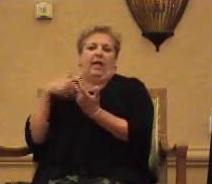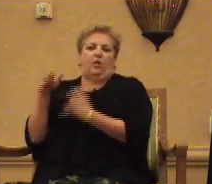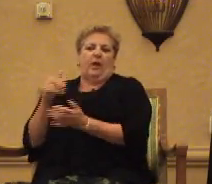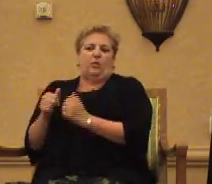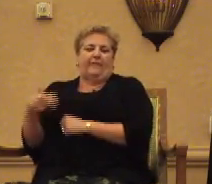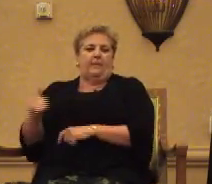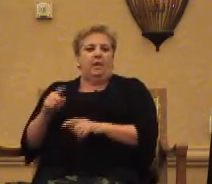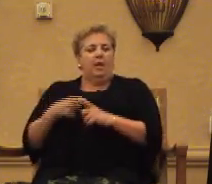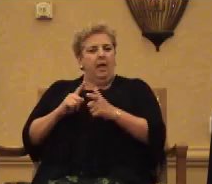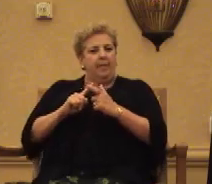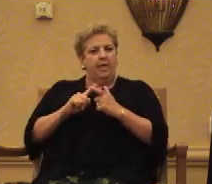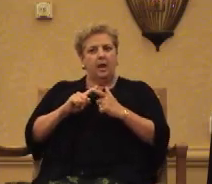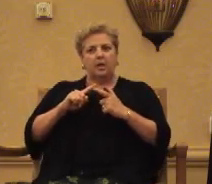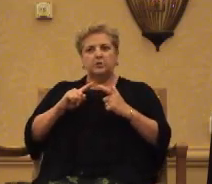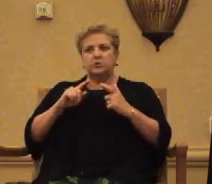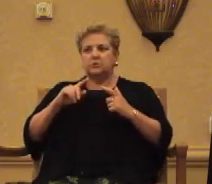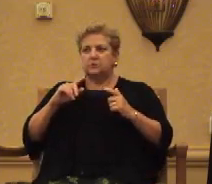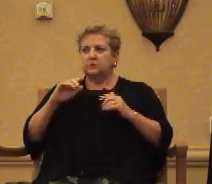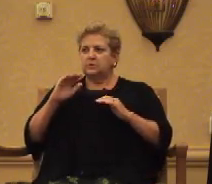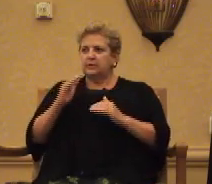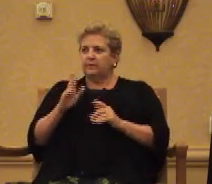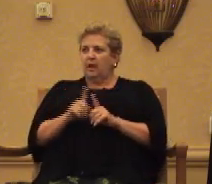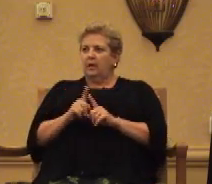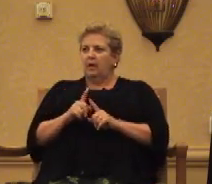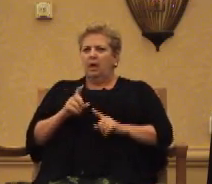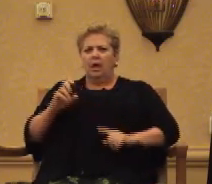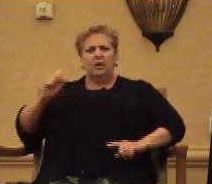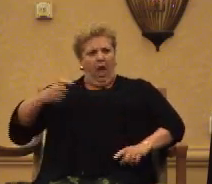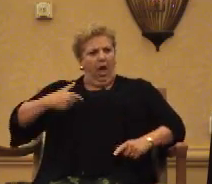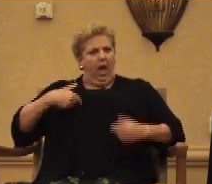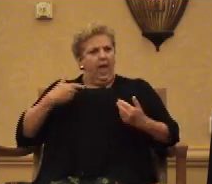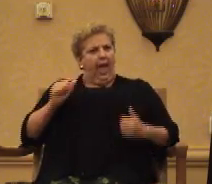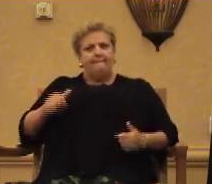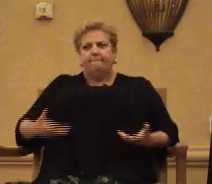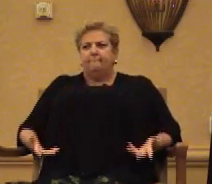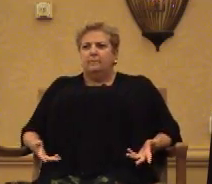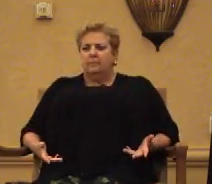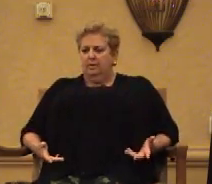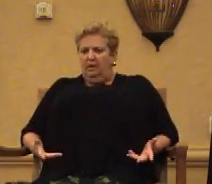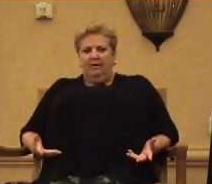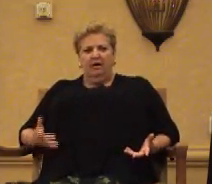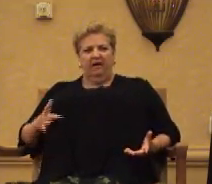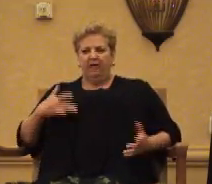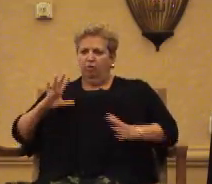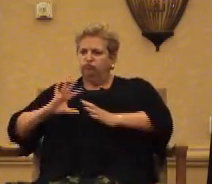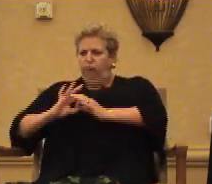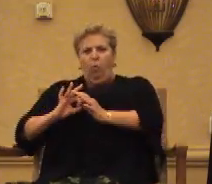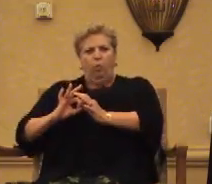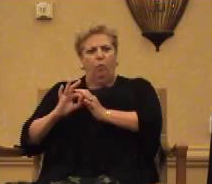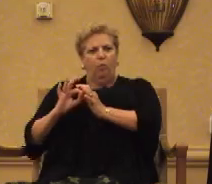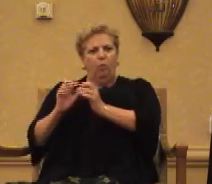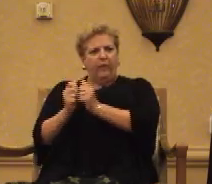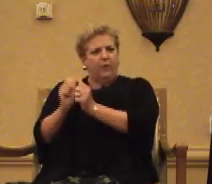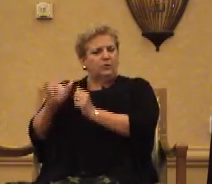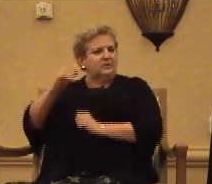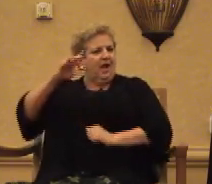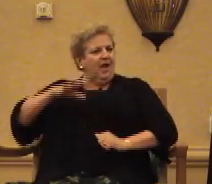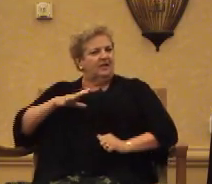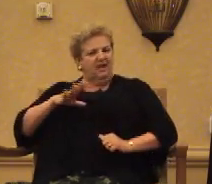just seemed to fall away from me. And I really felt a connection with these guys. I really felt like I was a part